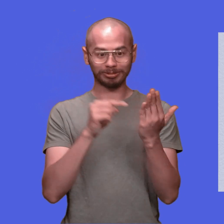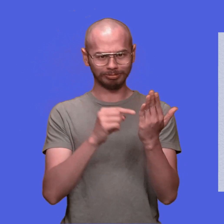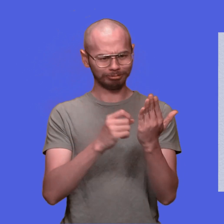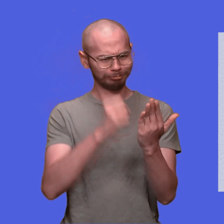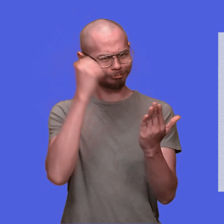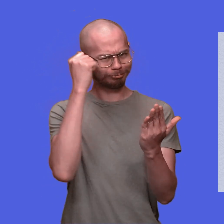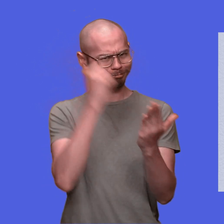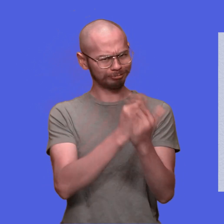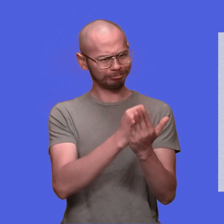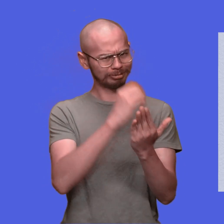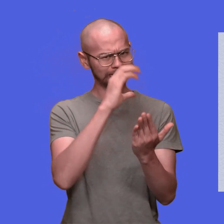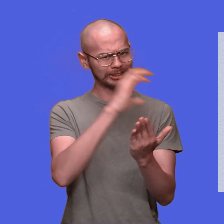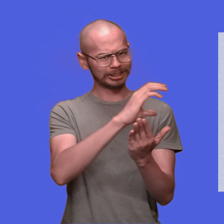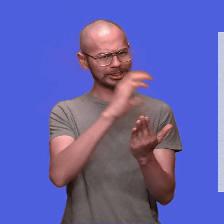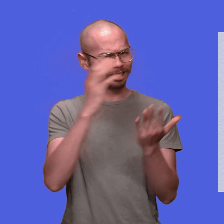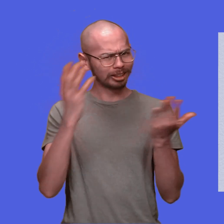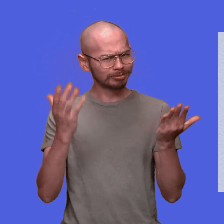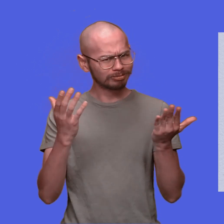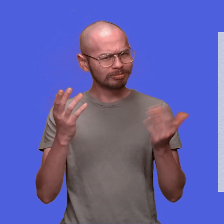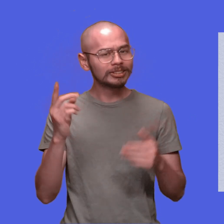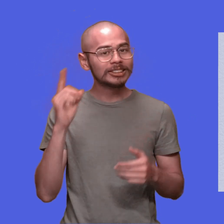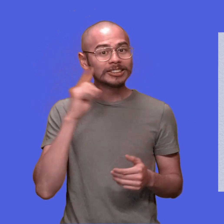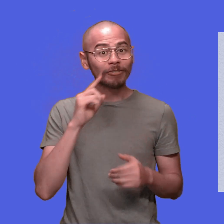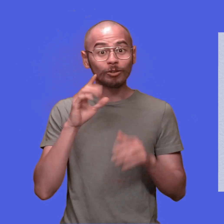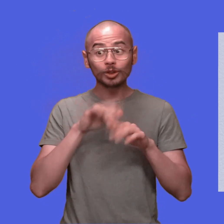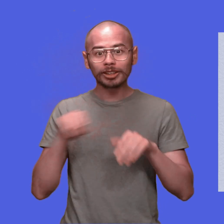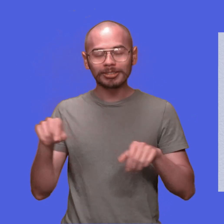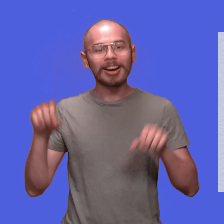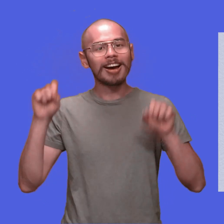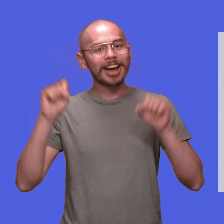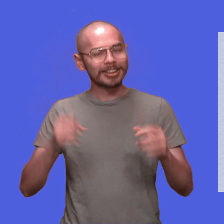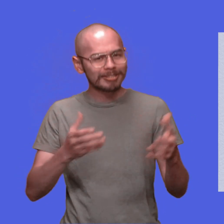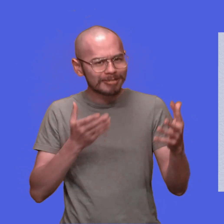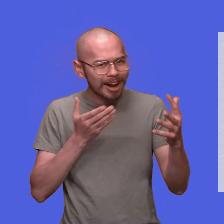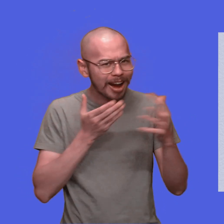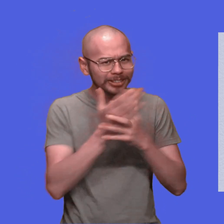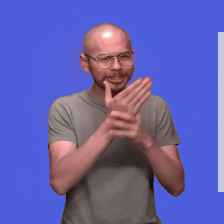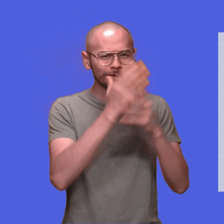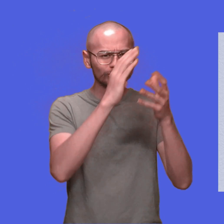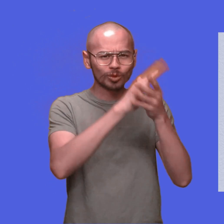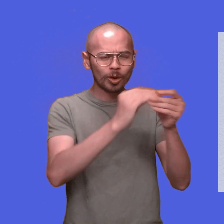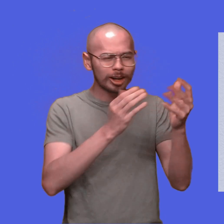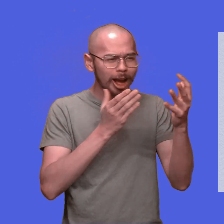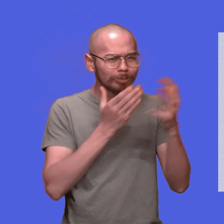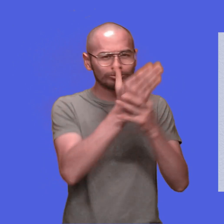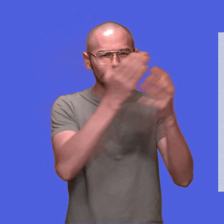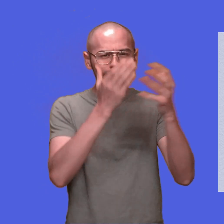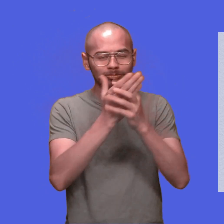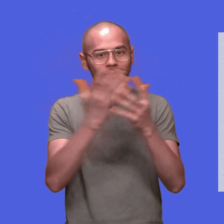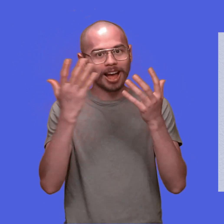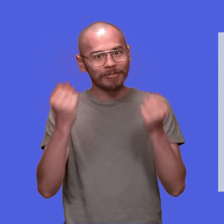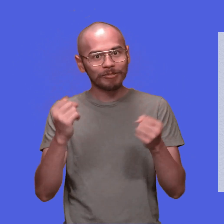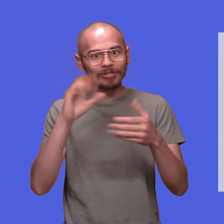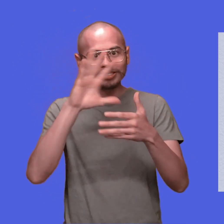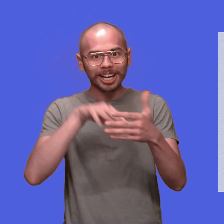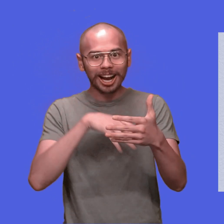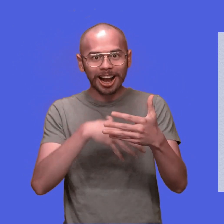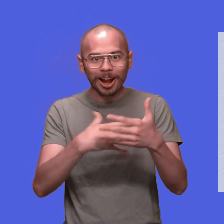Commons licenses when creating books or leveraging Creative Commons books by adding them to a digital library, deaf children can have access to